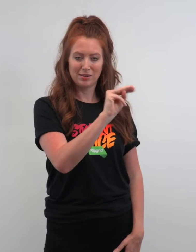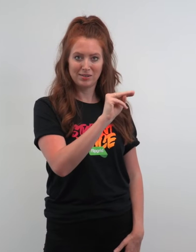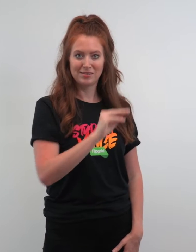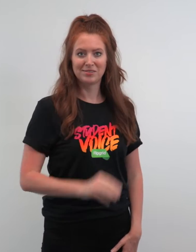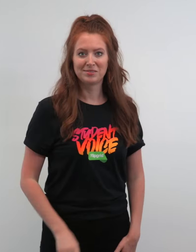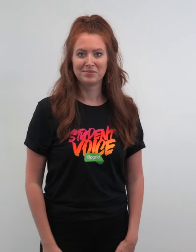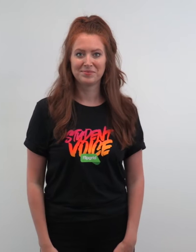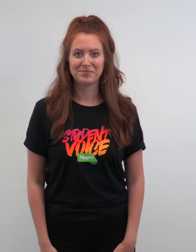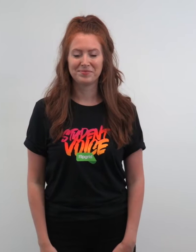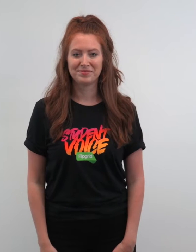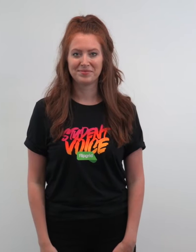www.flipgrid.com.